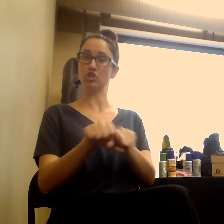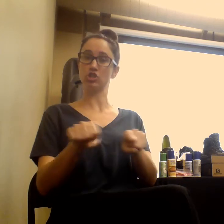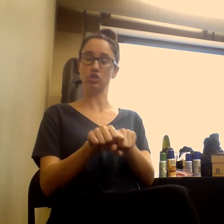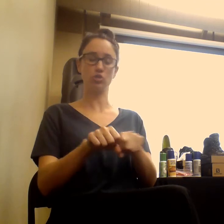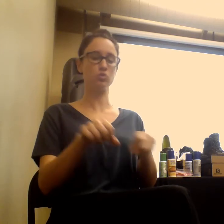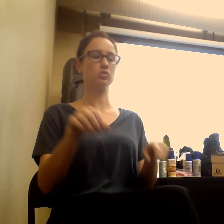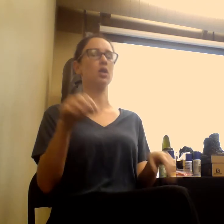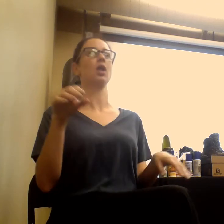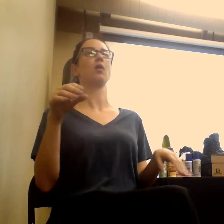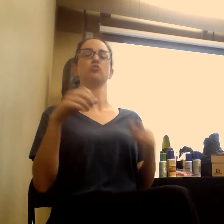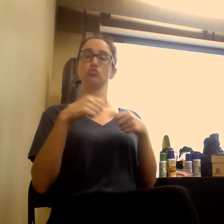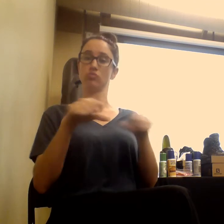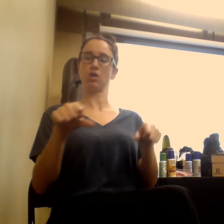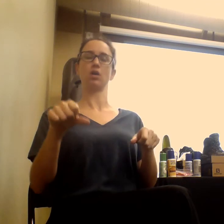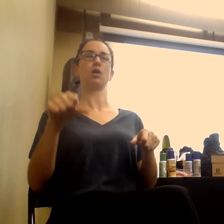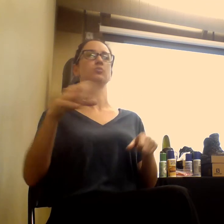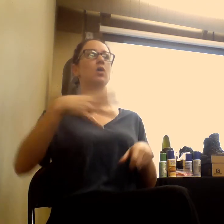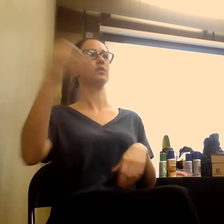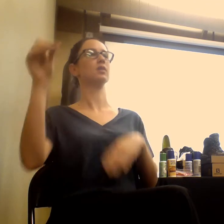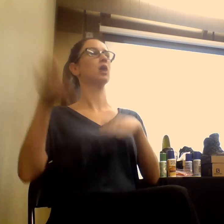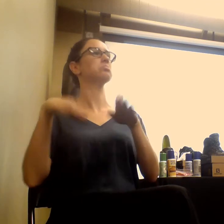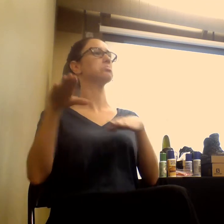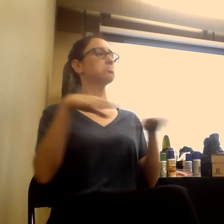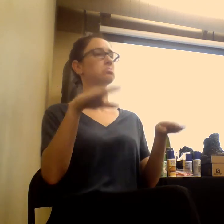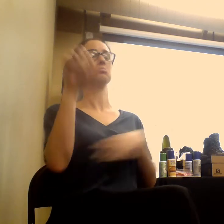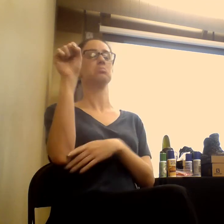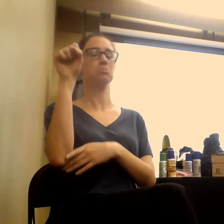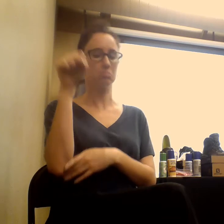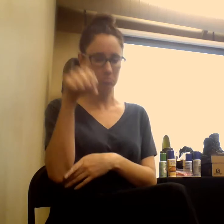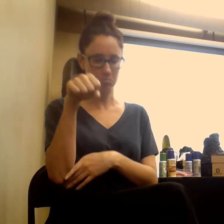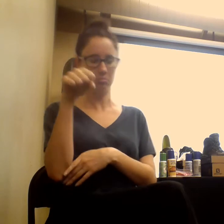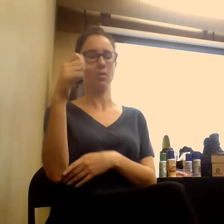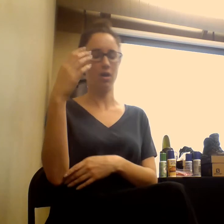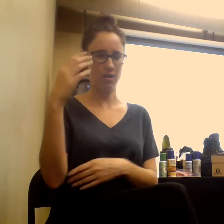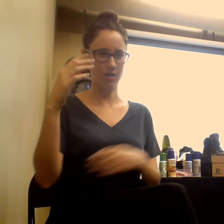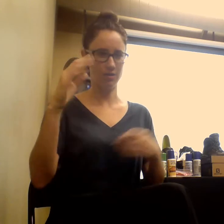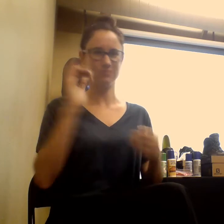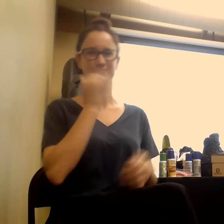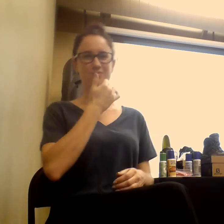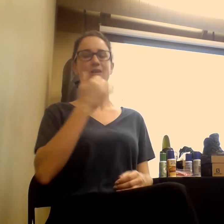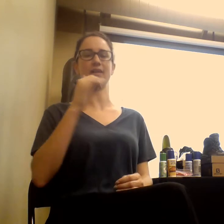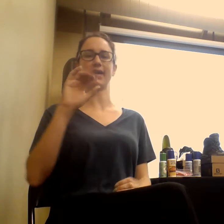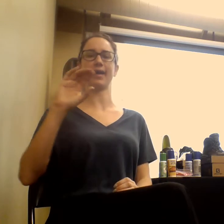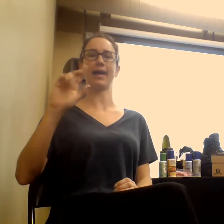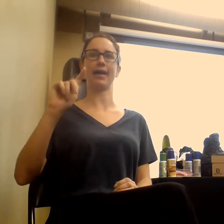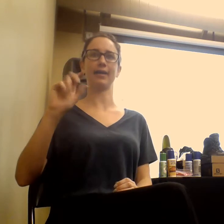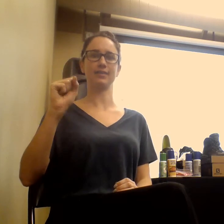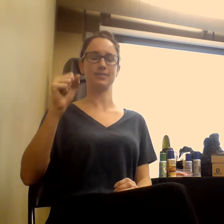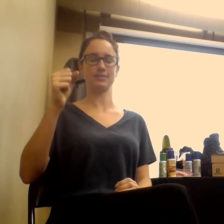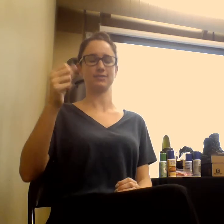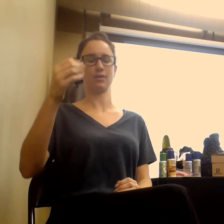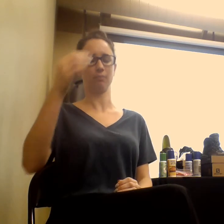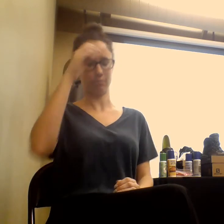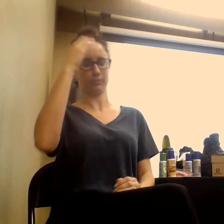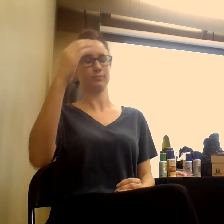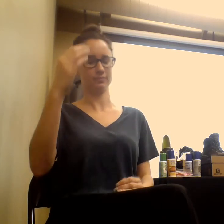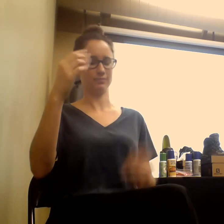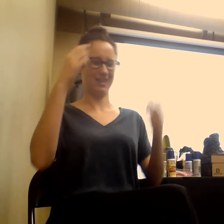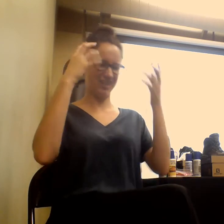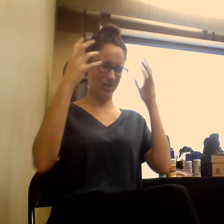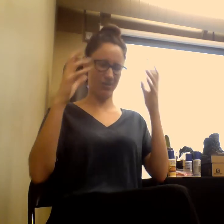of tree roots. Yeah, so those are things to think about. That's why next year, I'm taking my ASOLs,